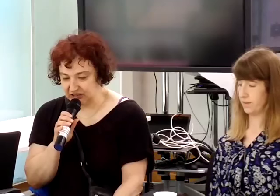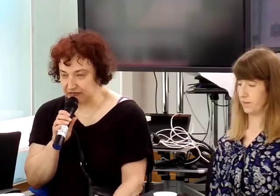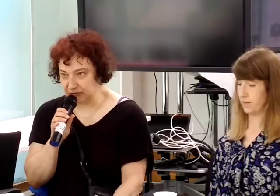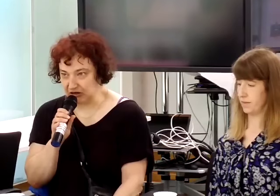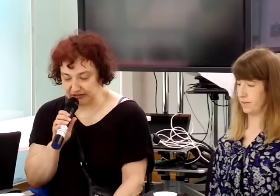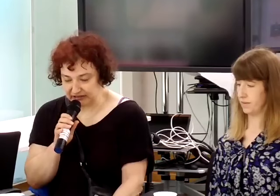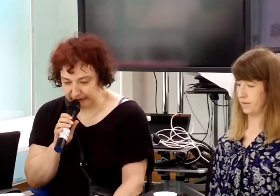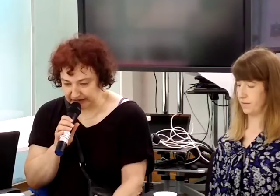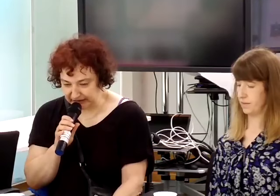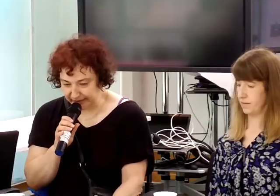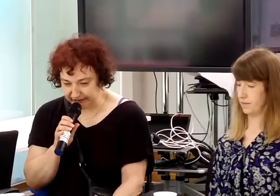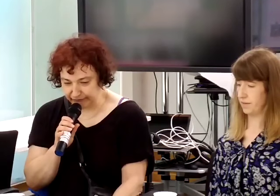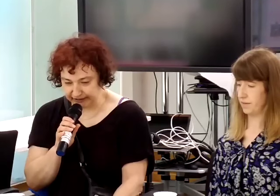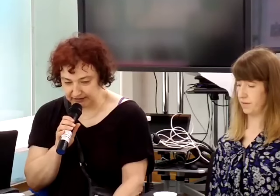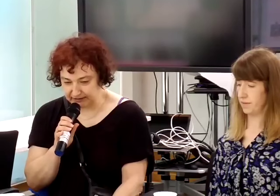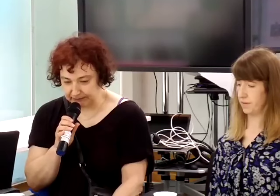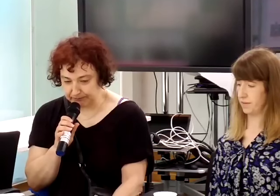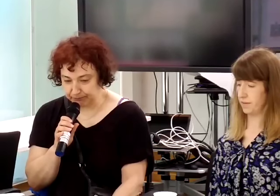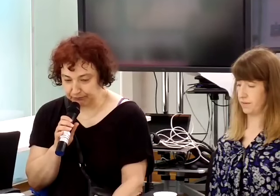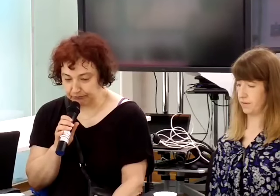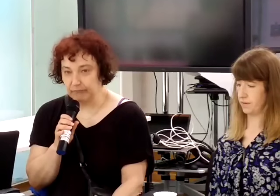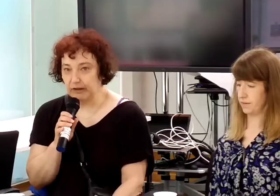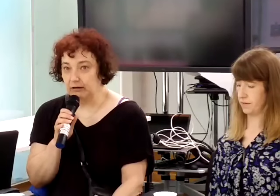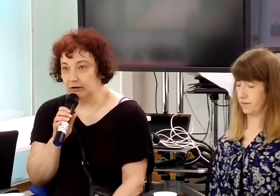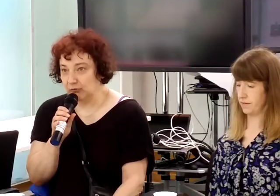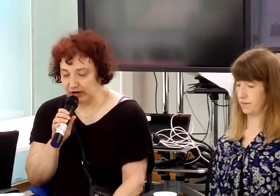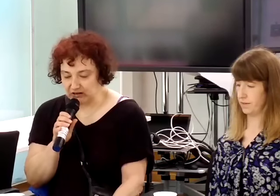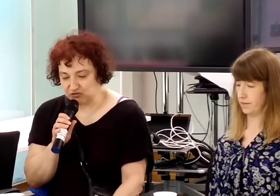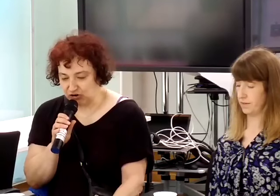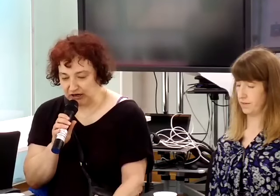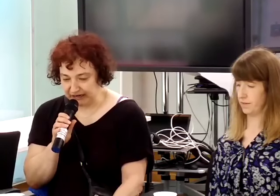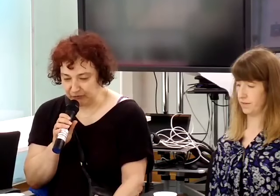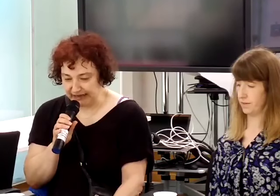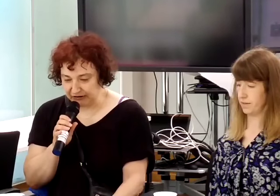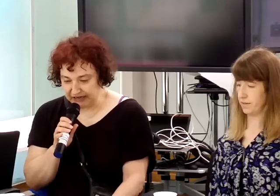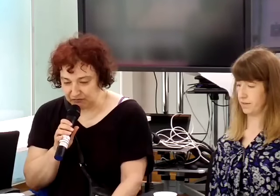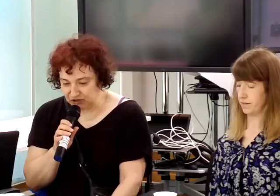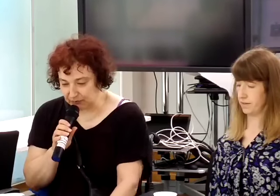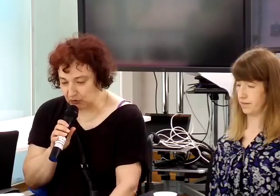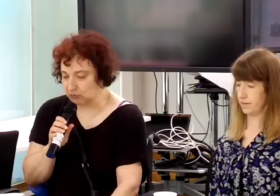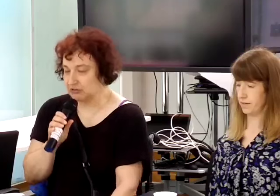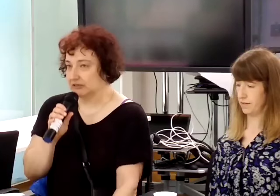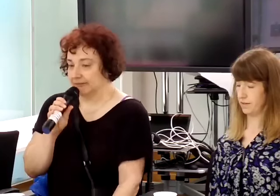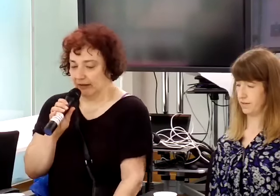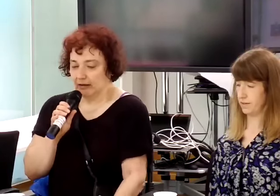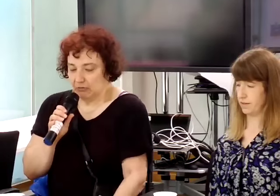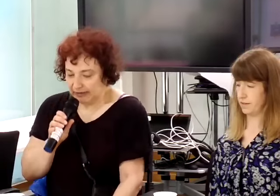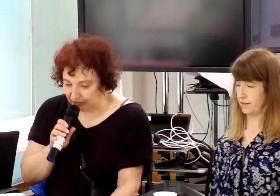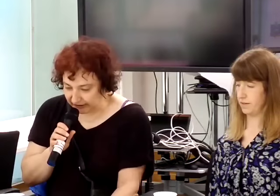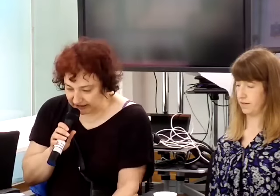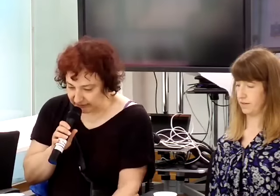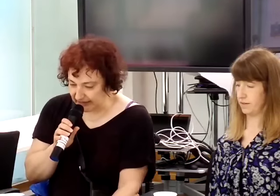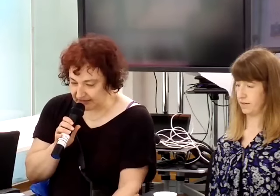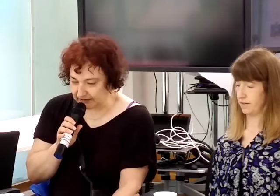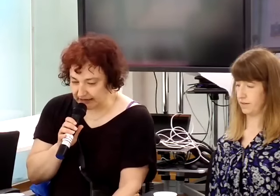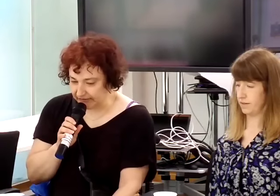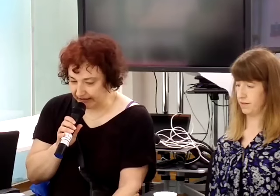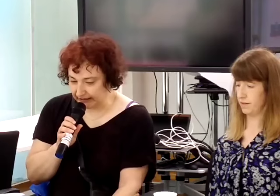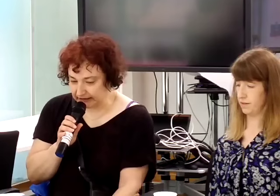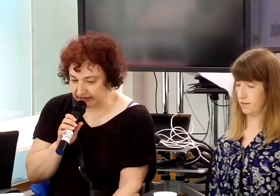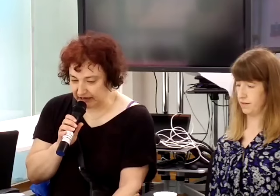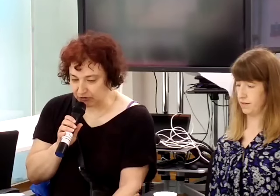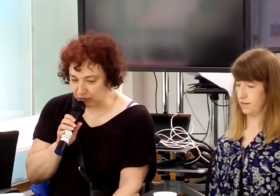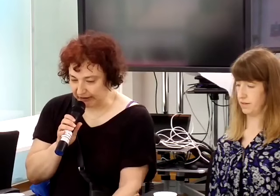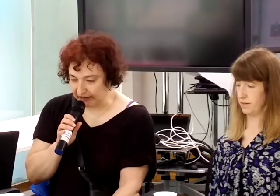day centres from our disability benefits. We are struggling without enough support. Without